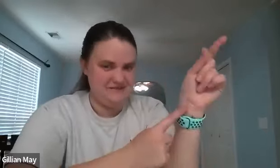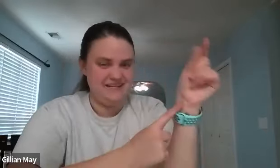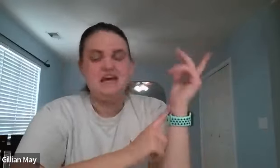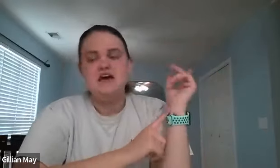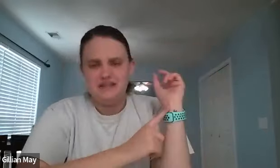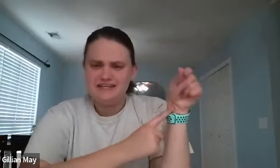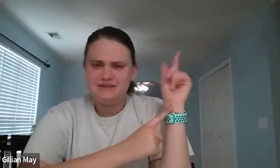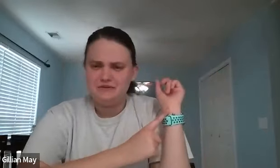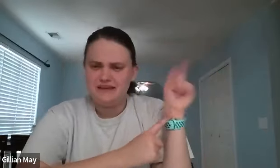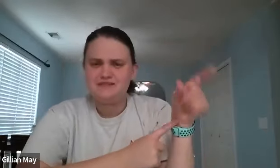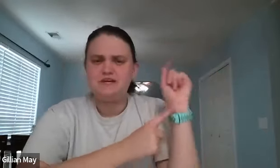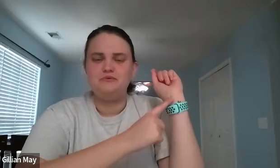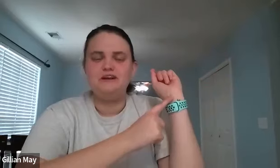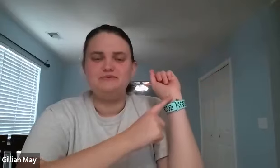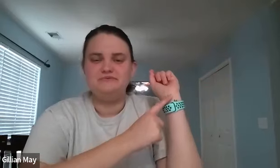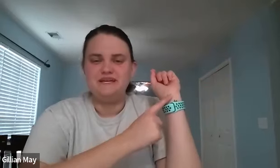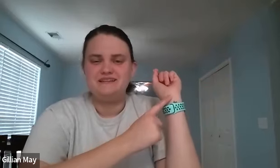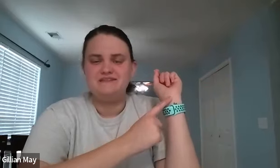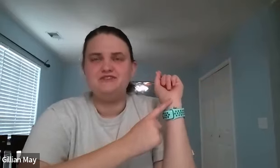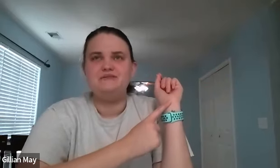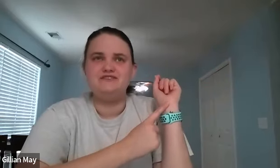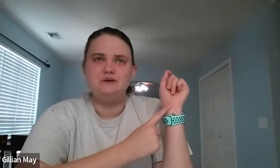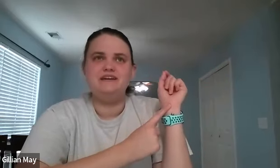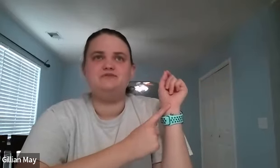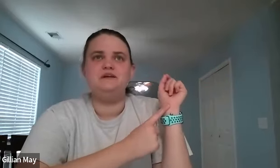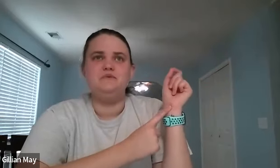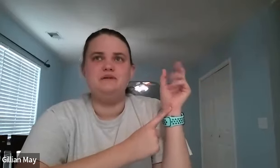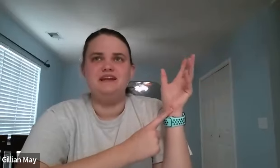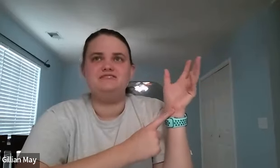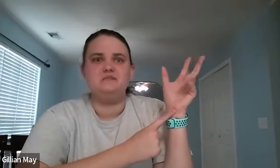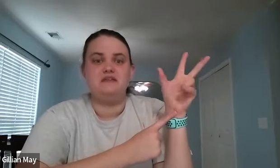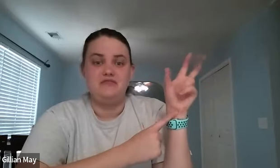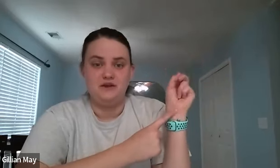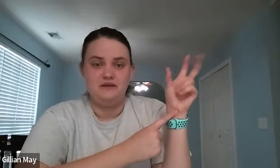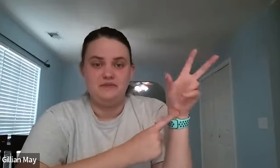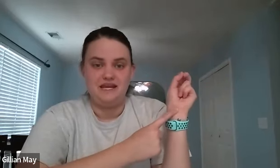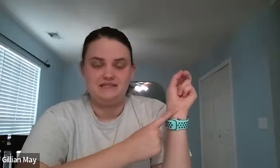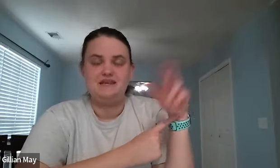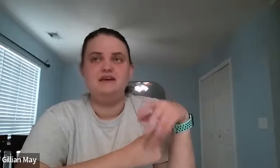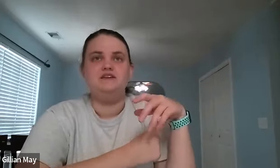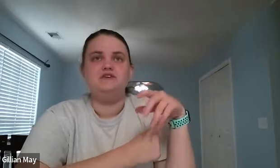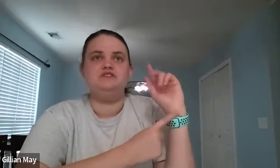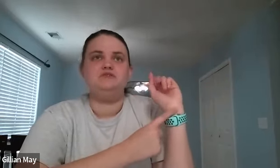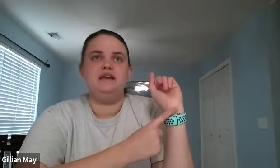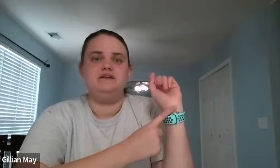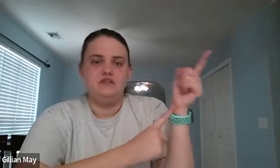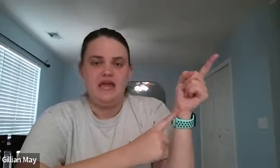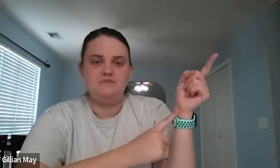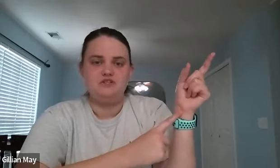minutes. It gets weird. You want to basically, if you're doing like 20 or 21 minutes, something like that, 30 minutes, you would do like the hand motion of it and